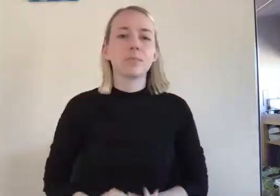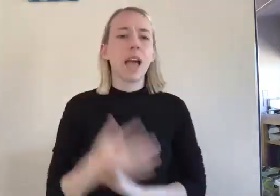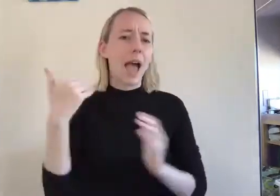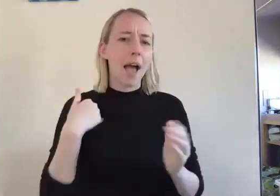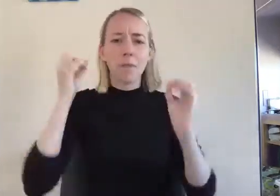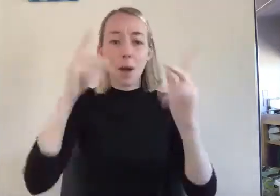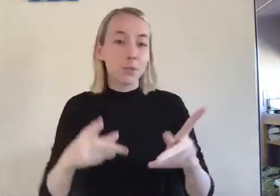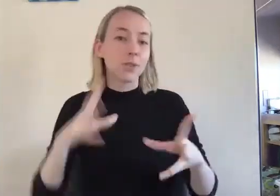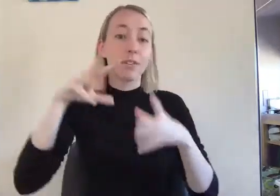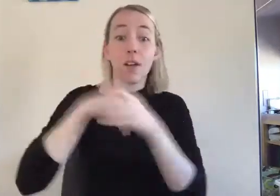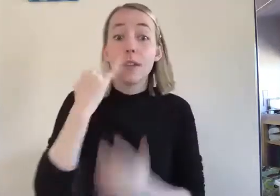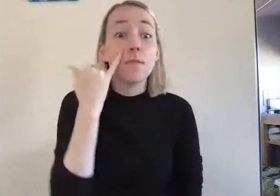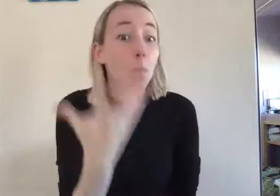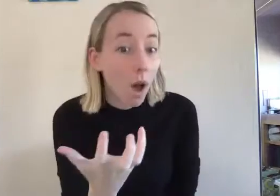and gets an opportunity to participate.